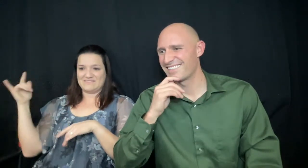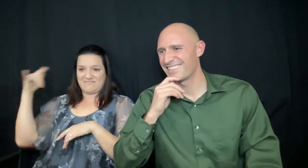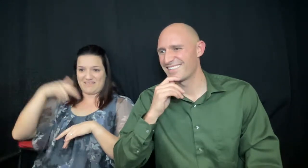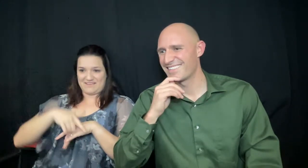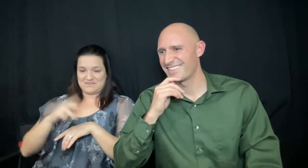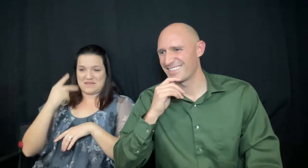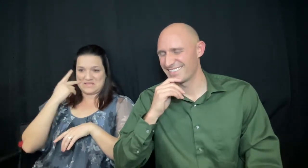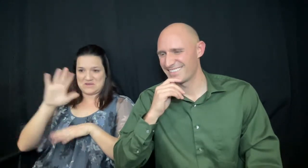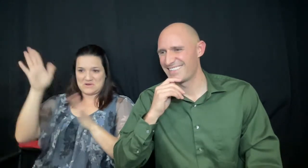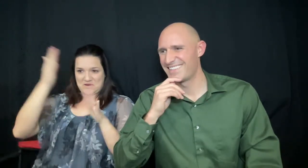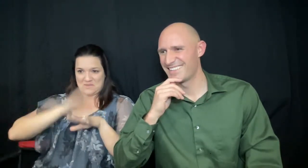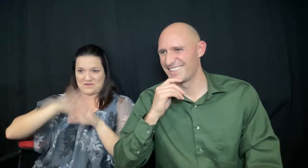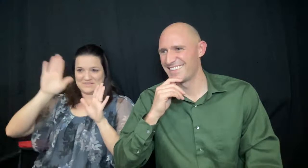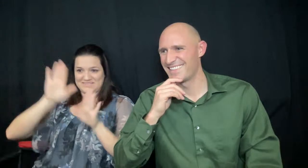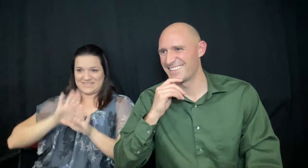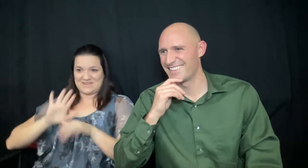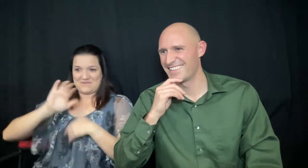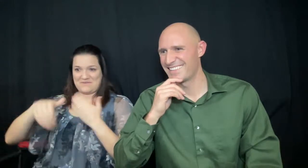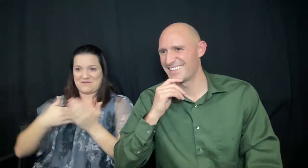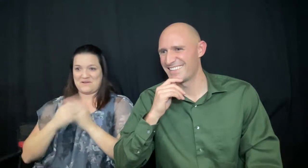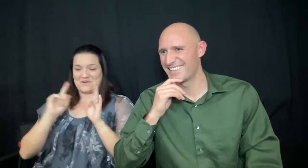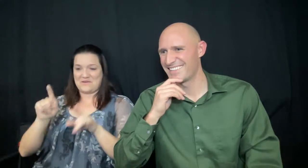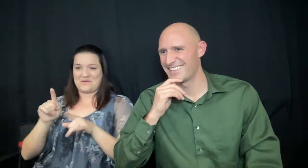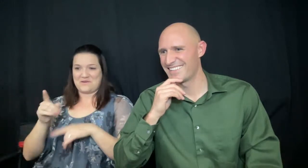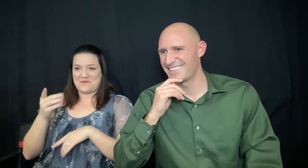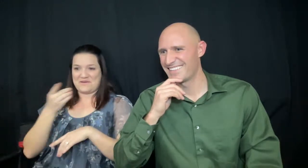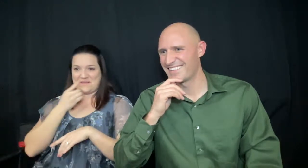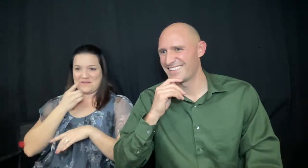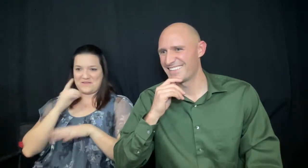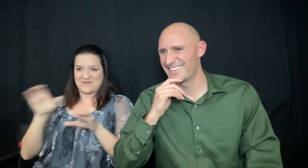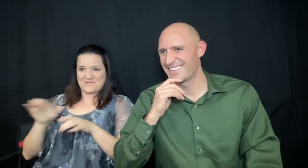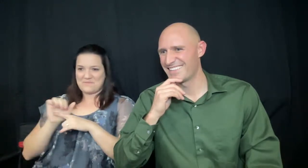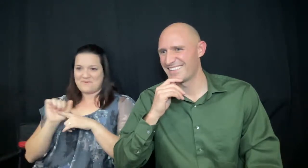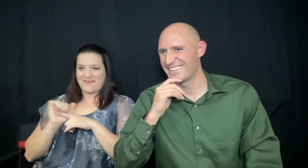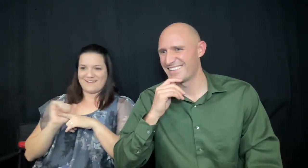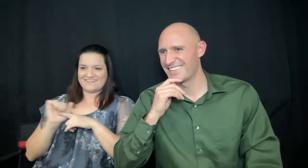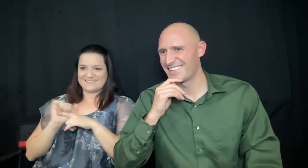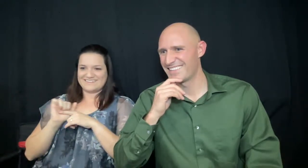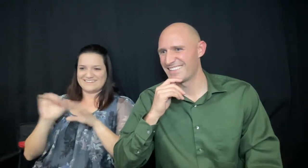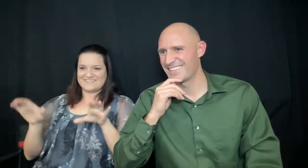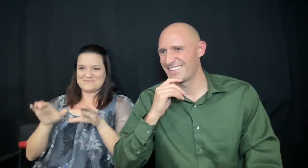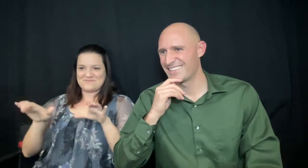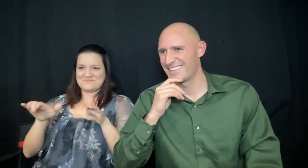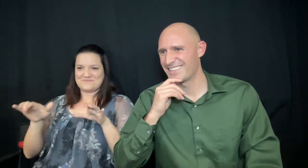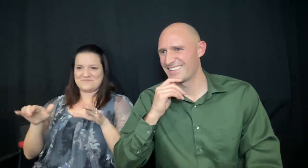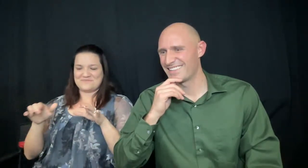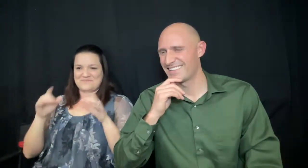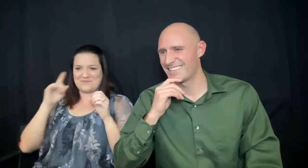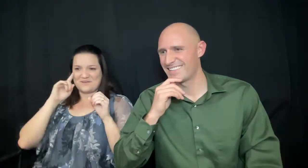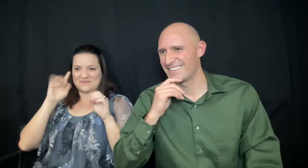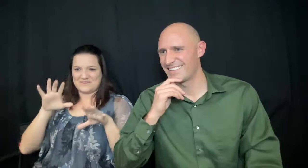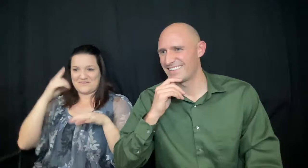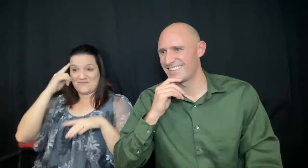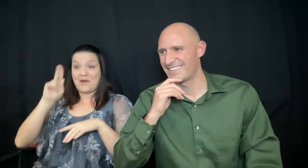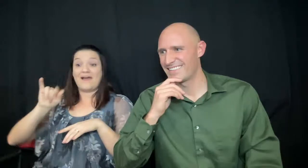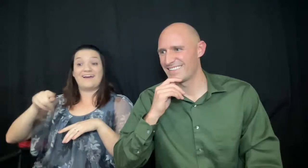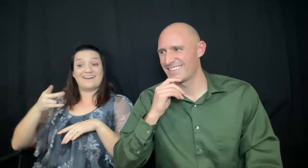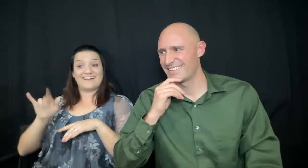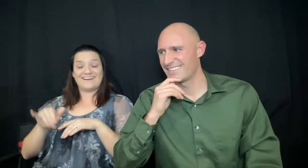Sunday, and we're all going out to eat. So we're gonna do some practicing and do some. We got a surprise for Kathy though, Faith and I. So